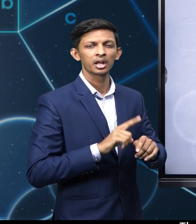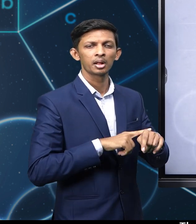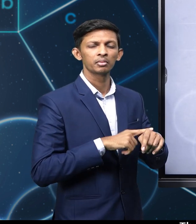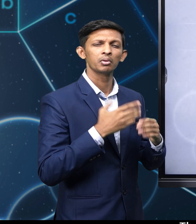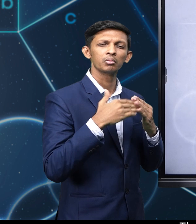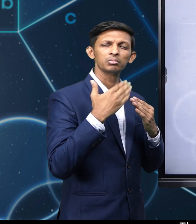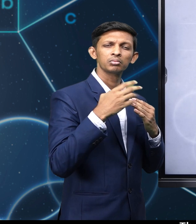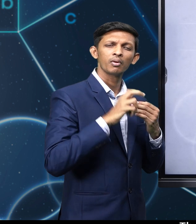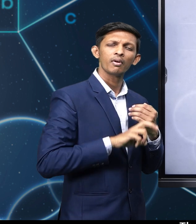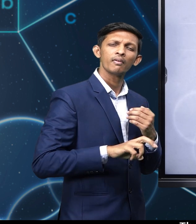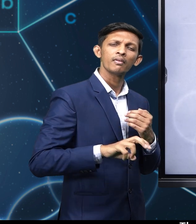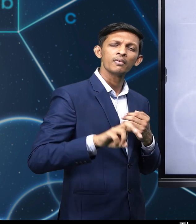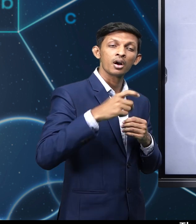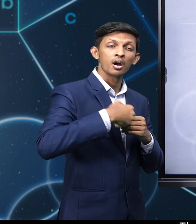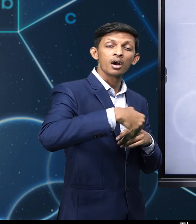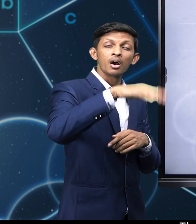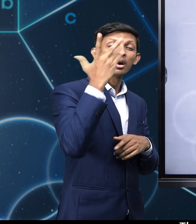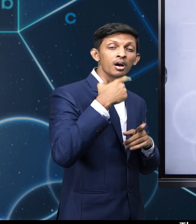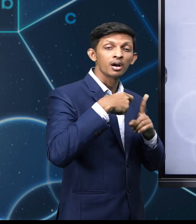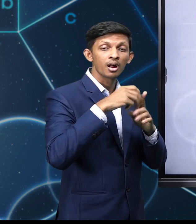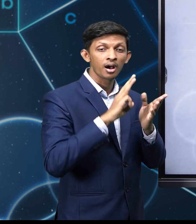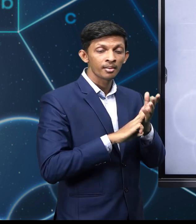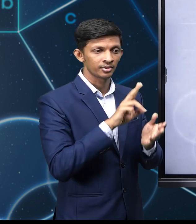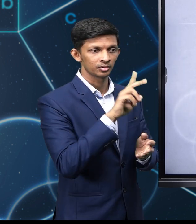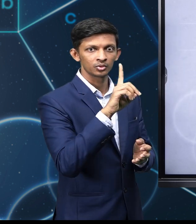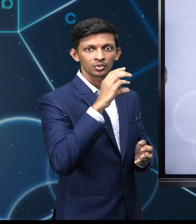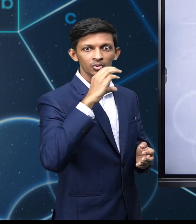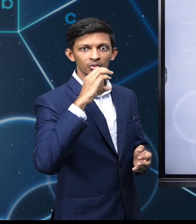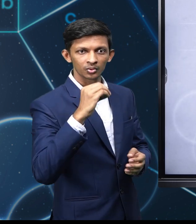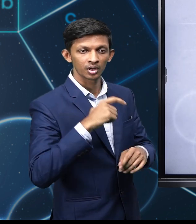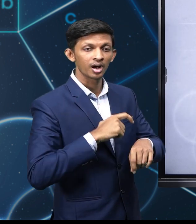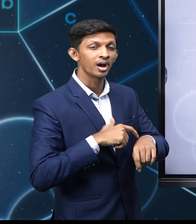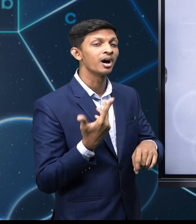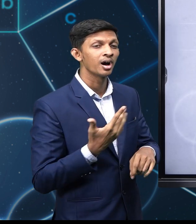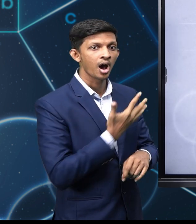Thus, the time taken to travel 210 km is 5 hours and 50 minutes.